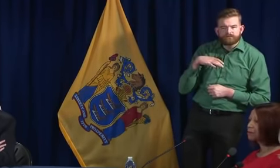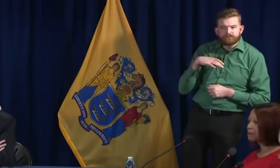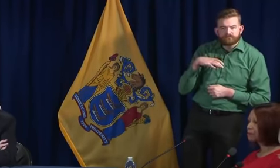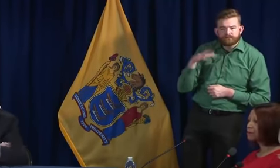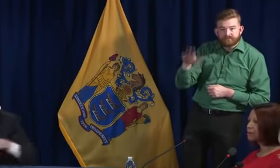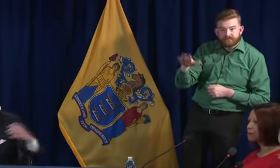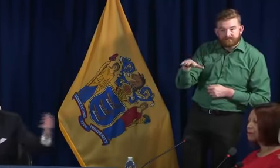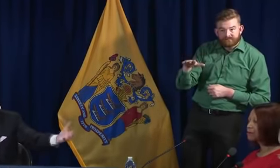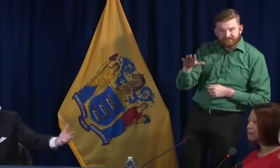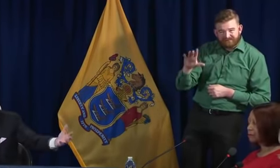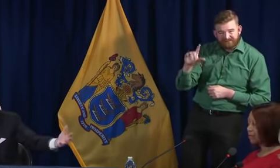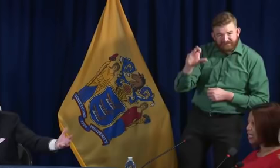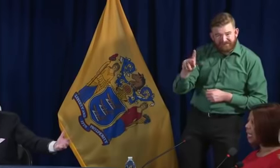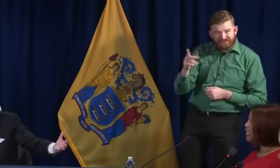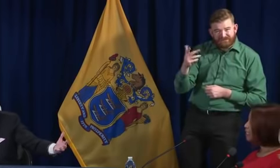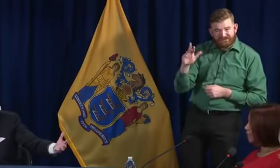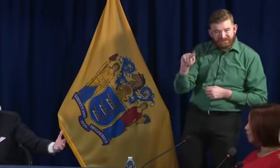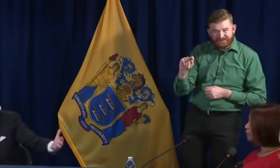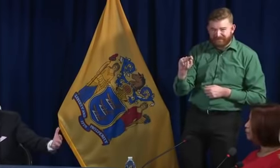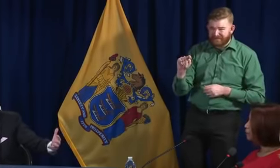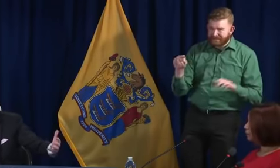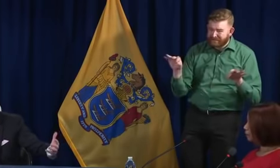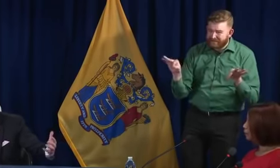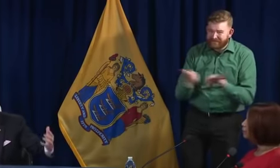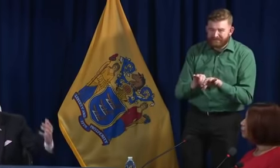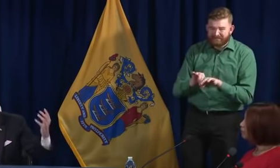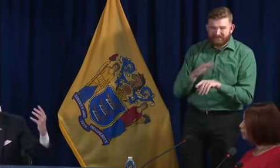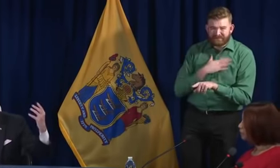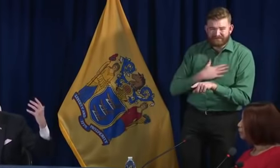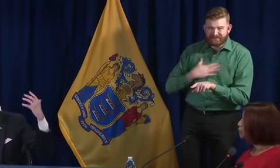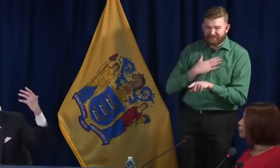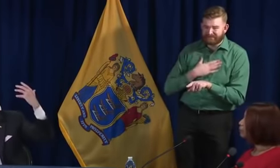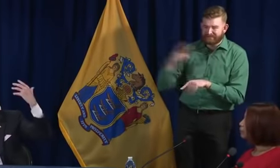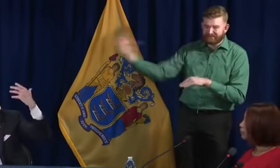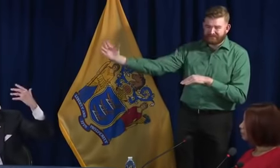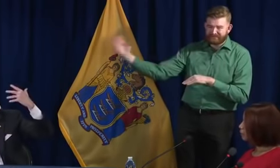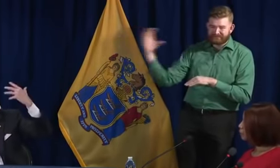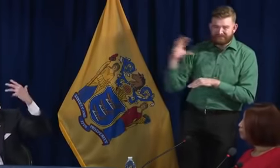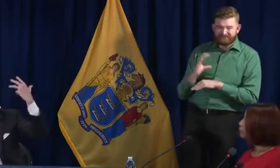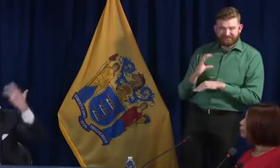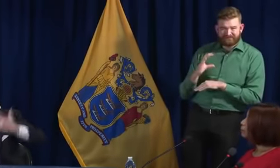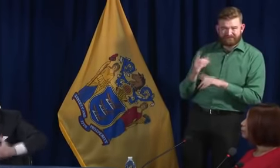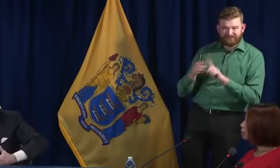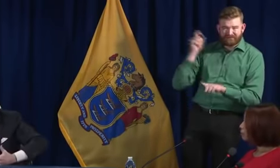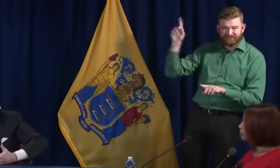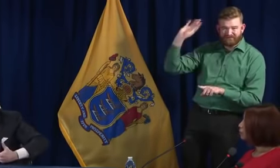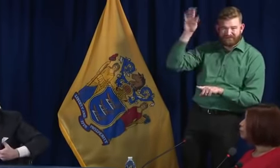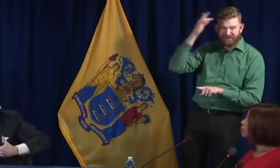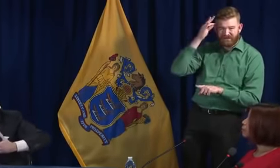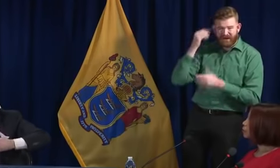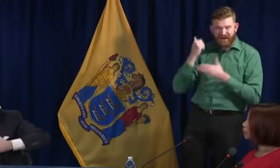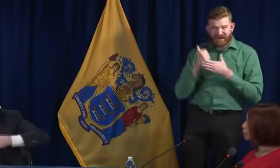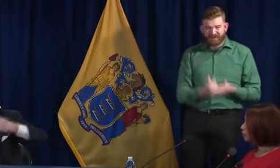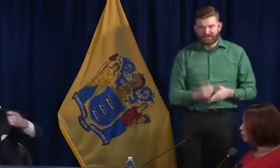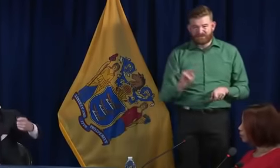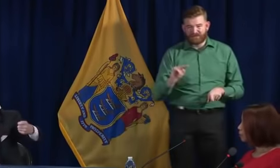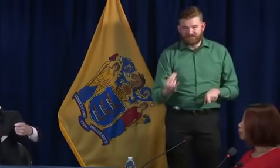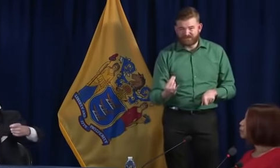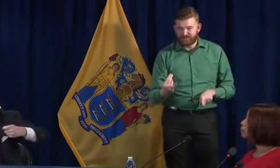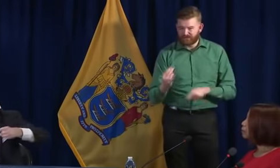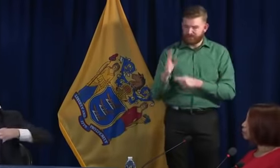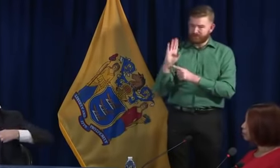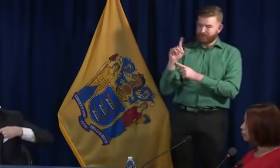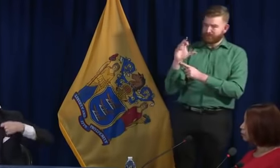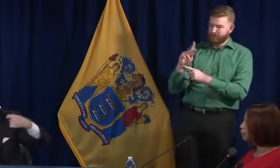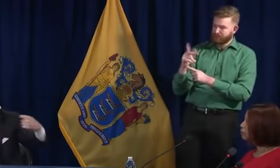to which, and Sheila was extremely good on this, the extent to which we can get block grants, we can